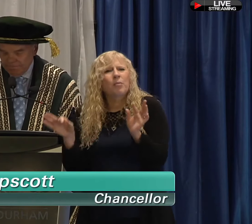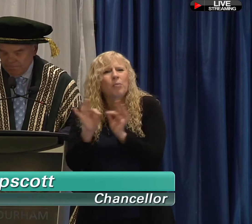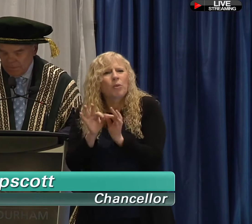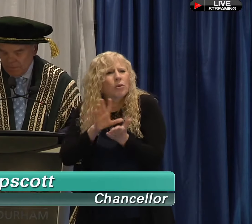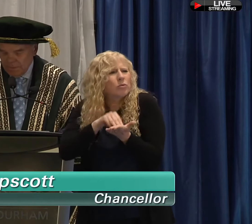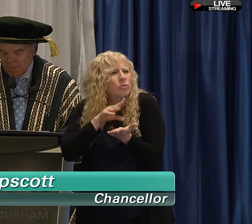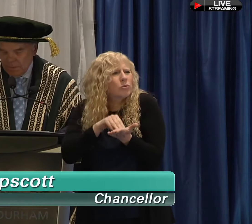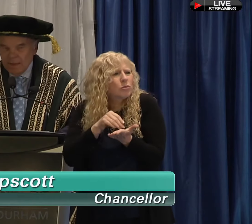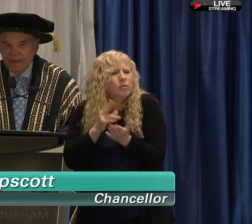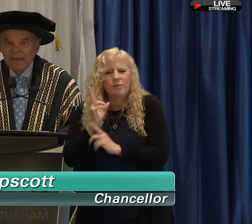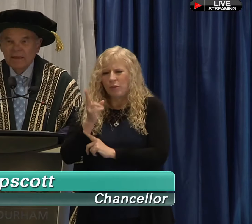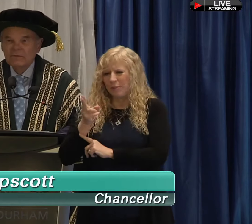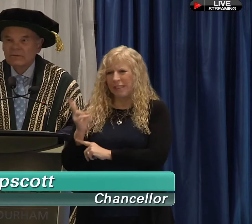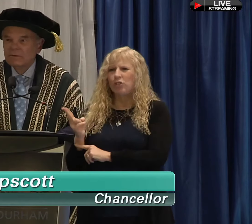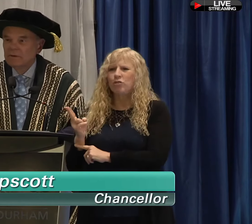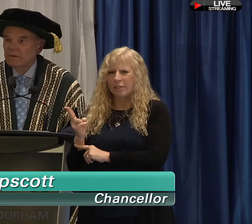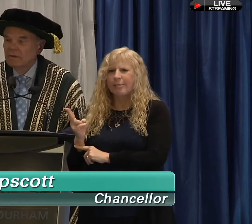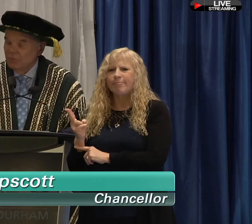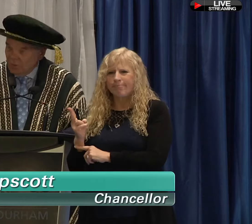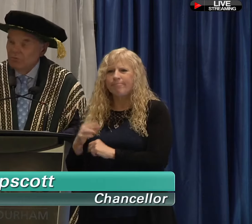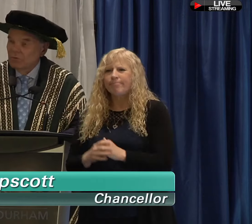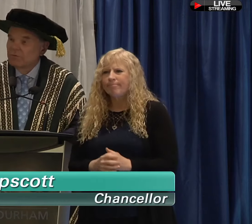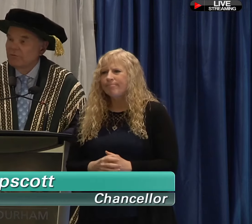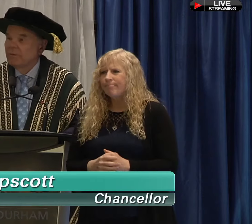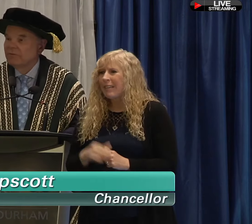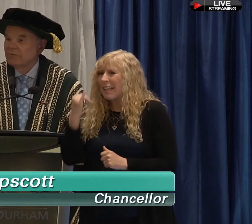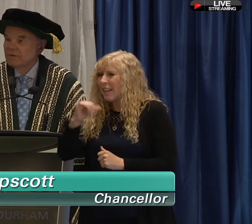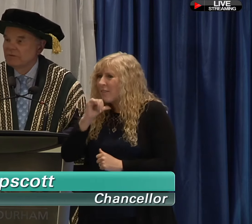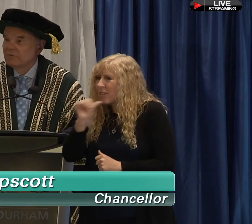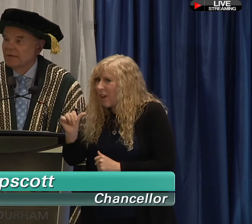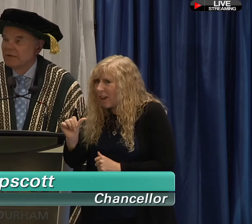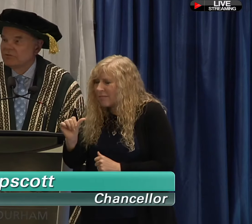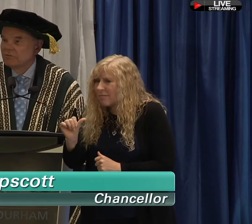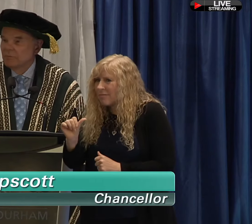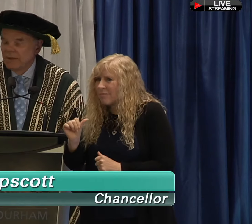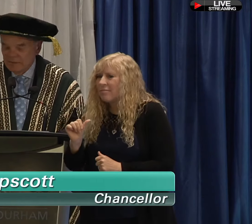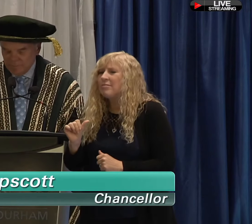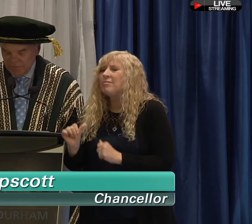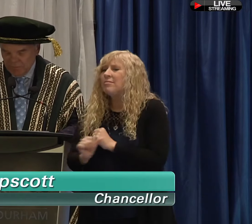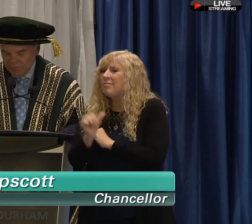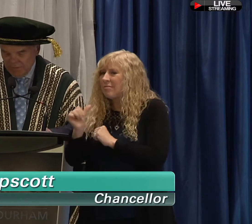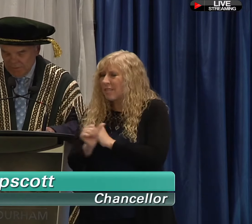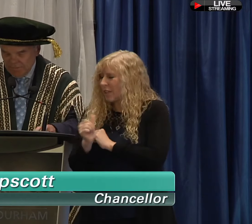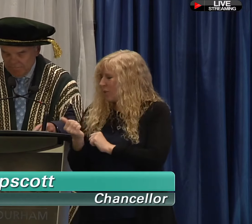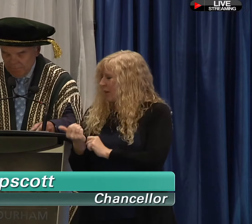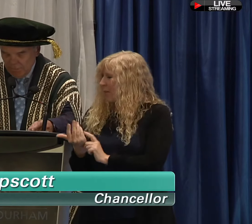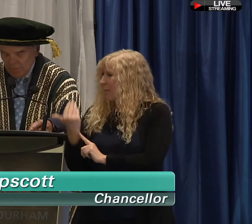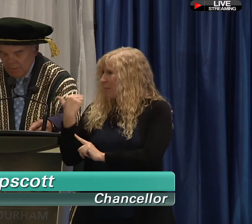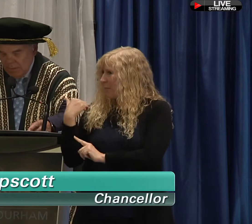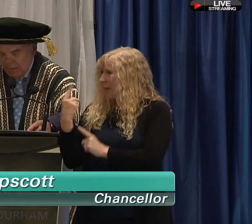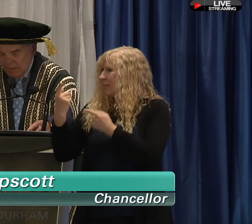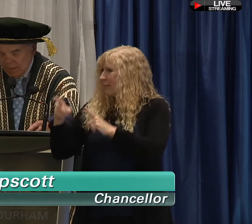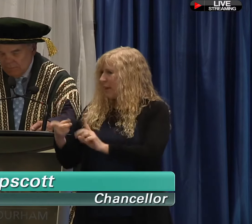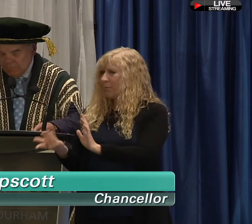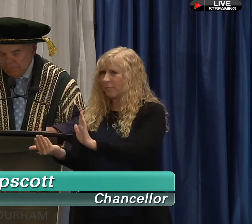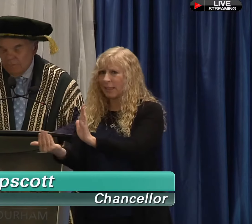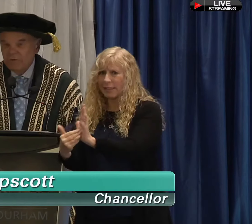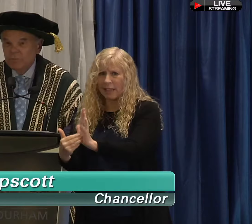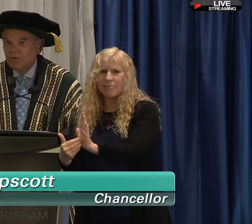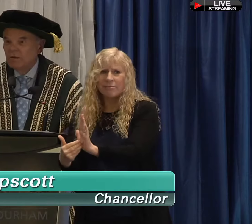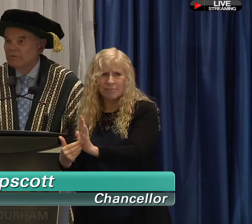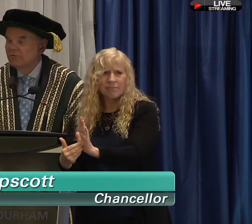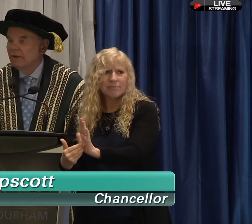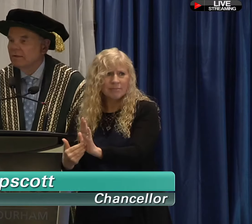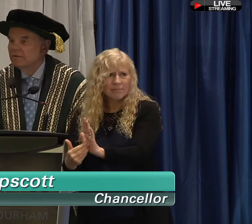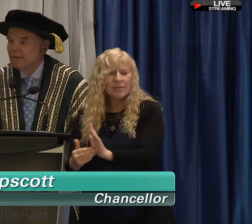history. And if we don't learn from history, there's a danger of the past being repeated. And I'm